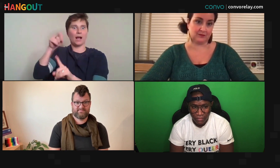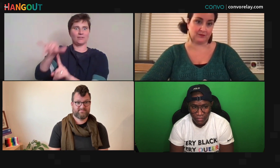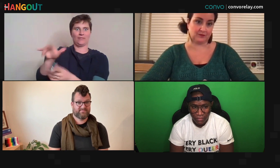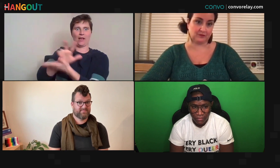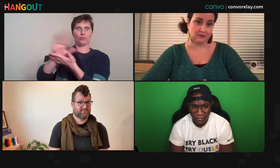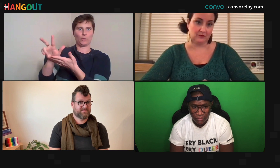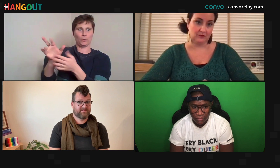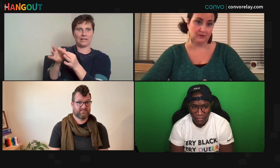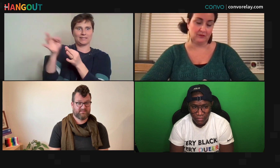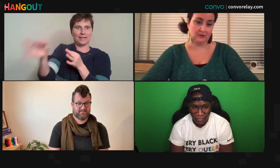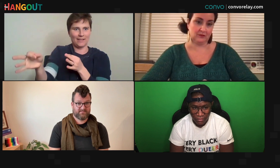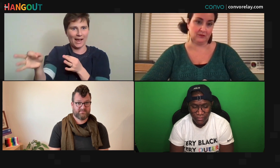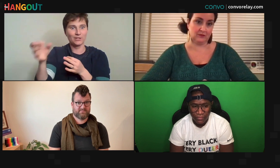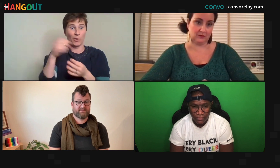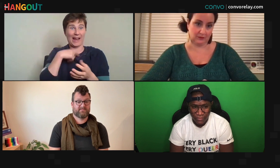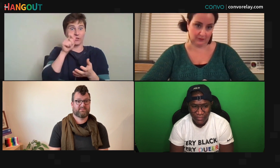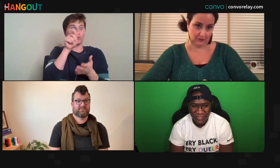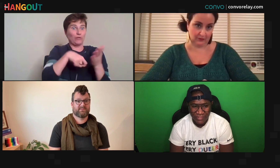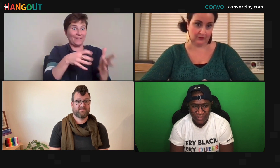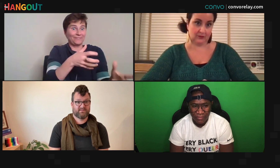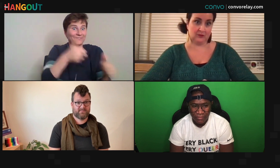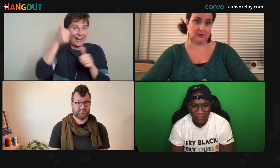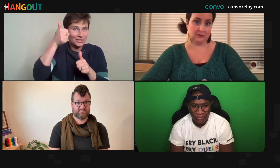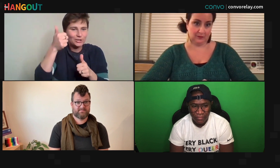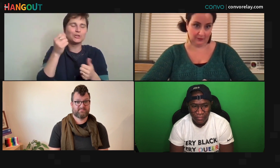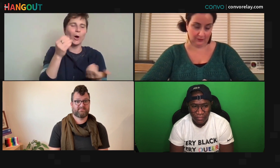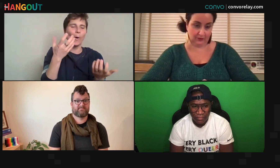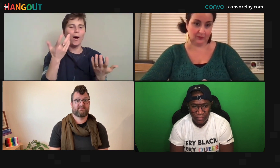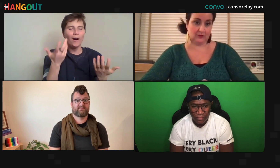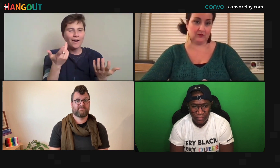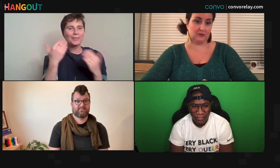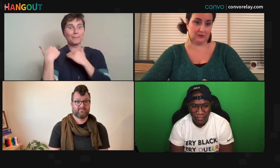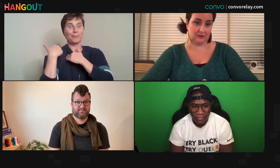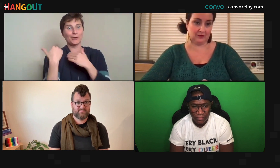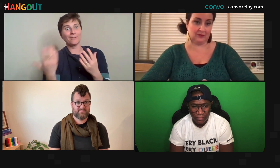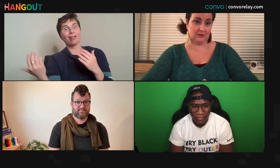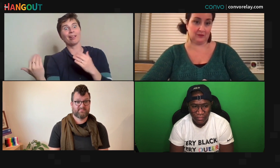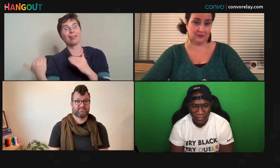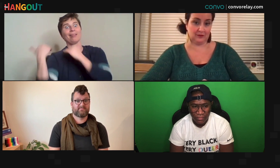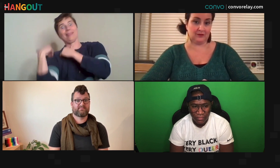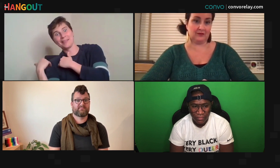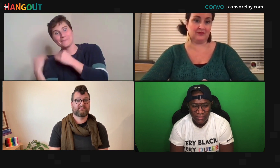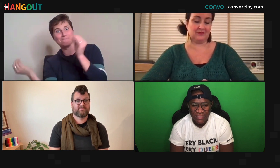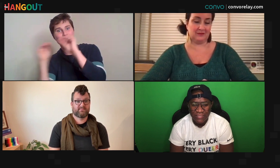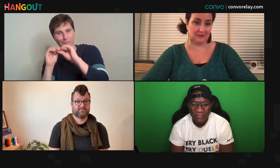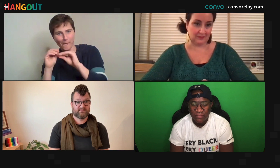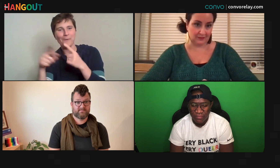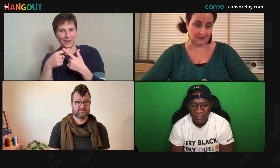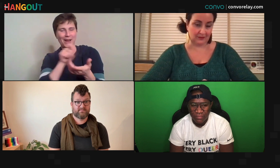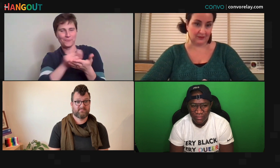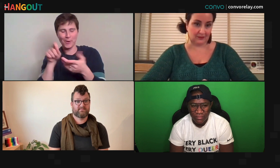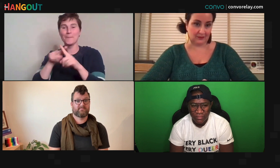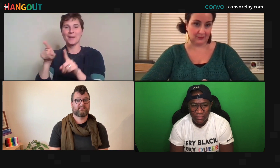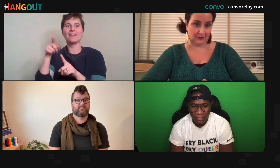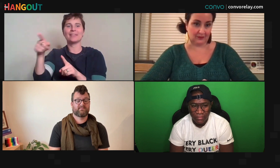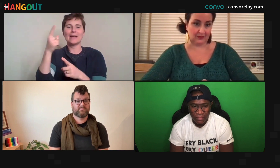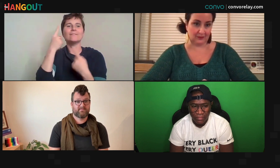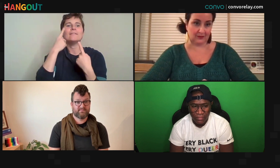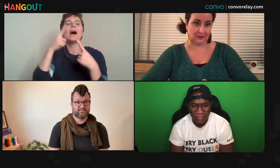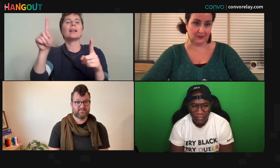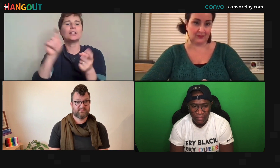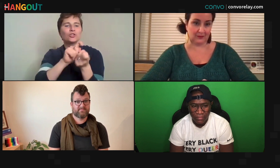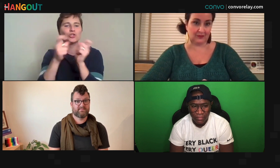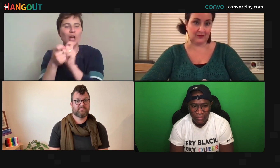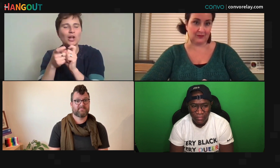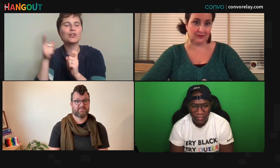and they had to extend their timeline because of 3-week delay. And I wrote faster. So the burden really fell on my shoulders even